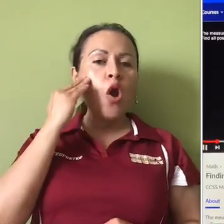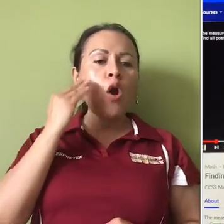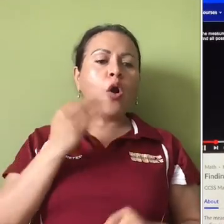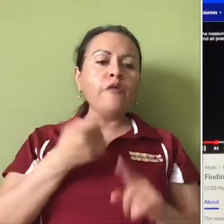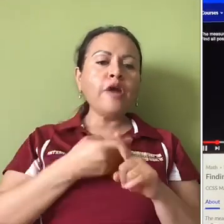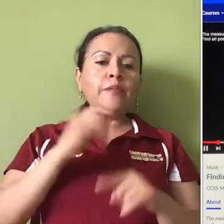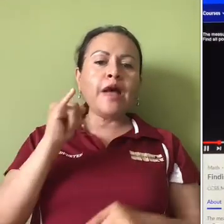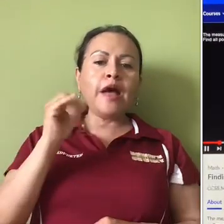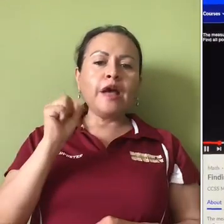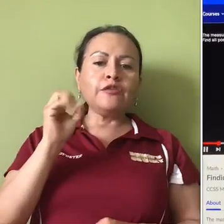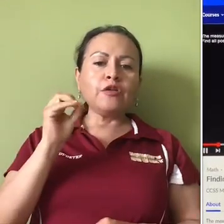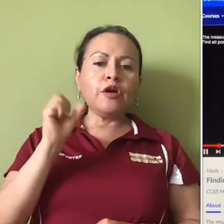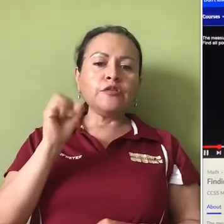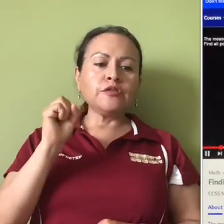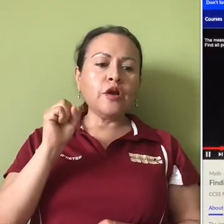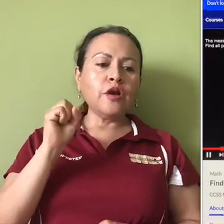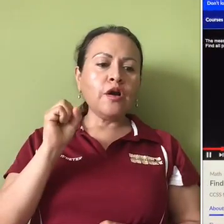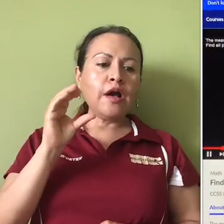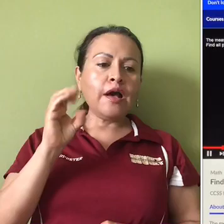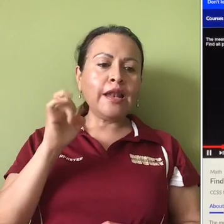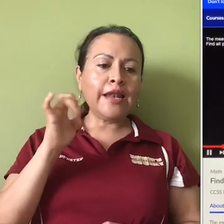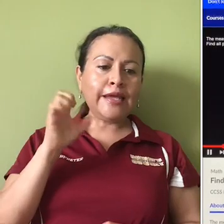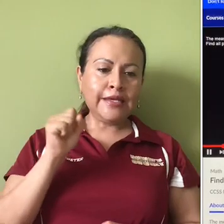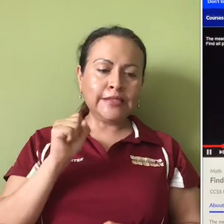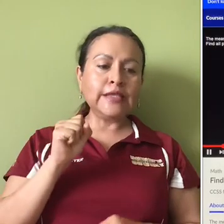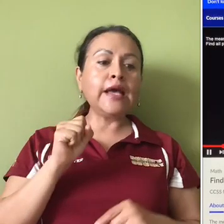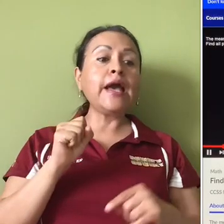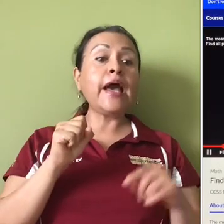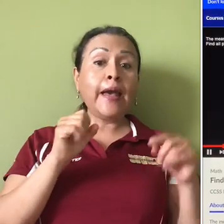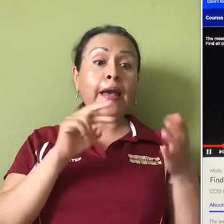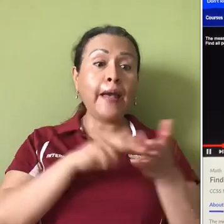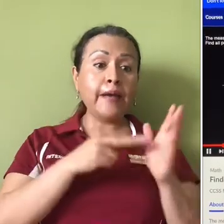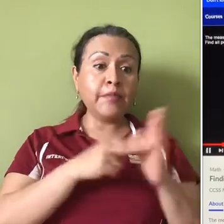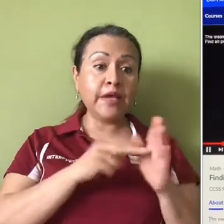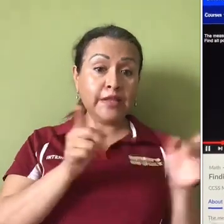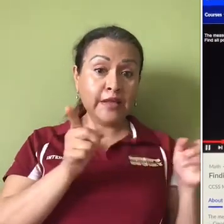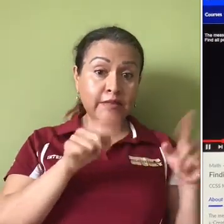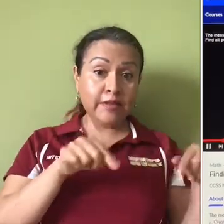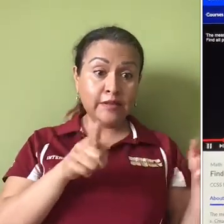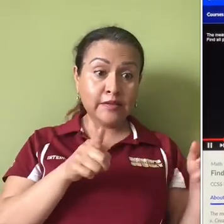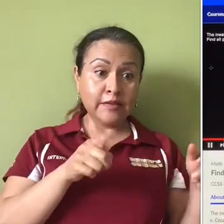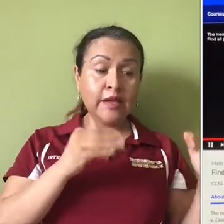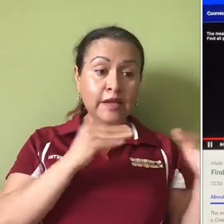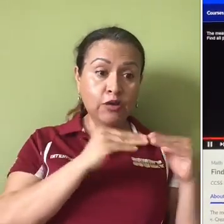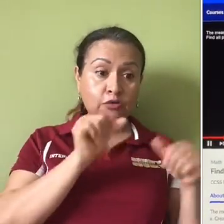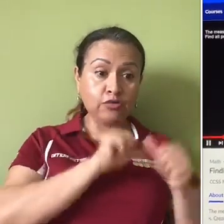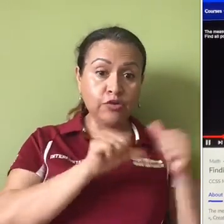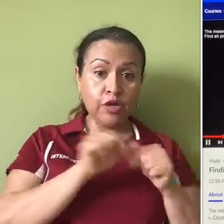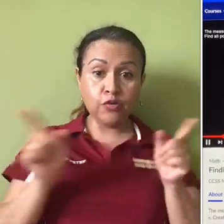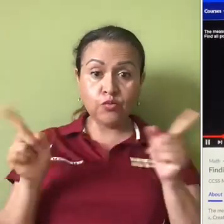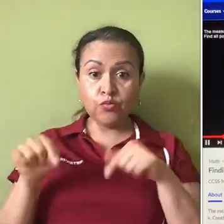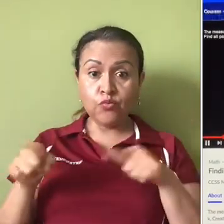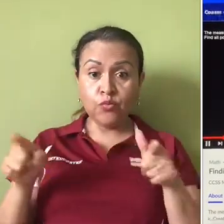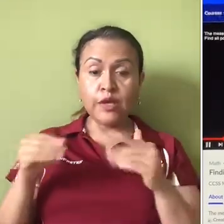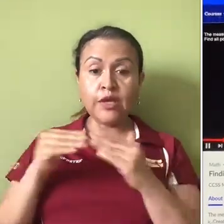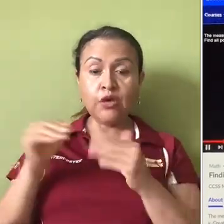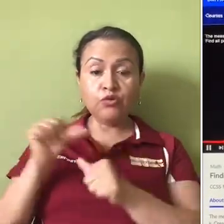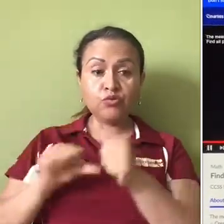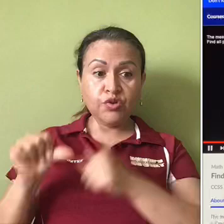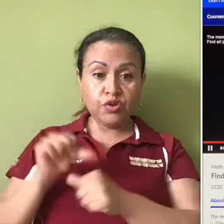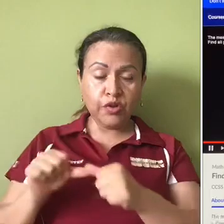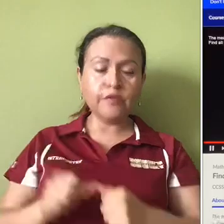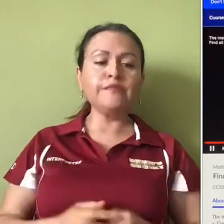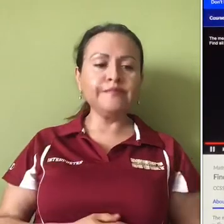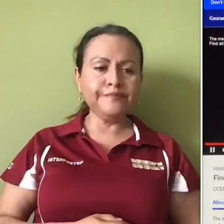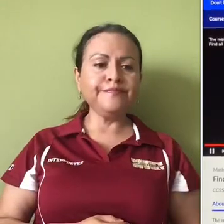about isosceles triangles that the base angles are going to be congruent. So that side, that angle is going to be equal to that angle is going to be equal to that angle. And so